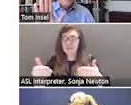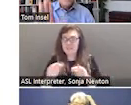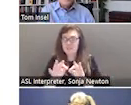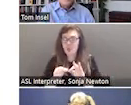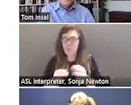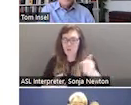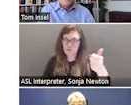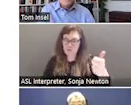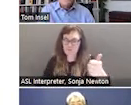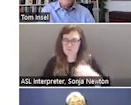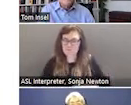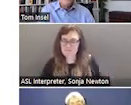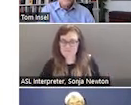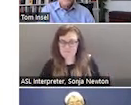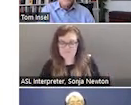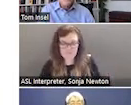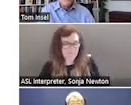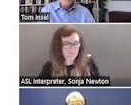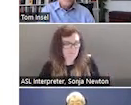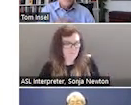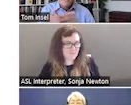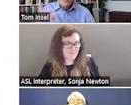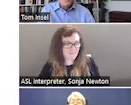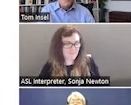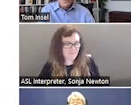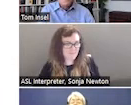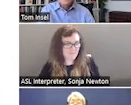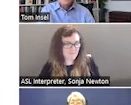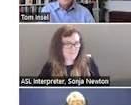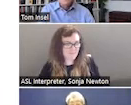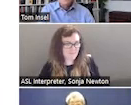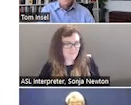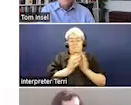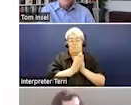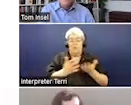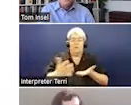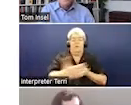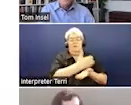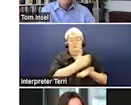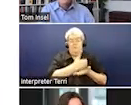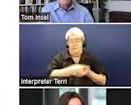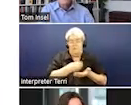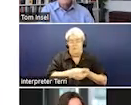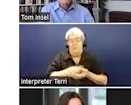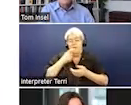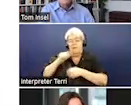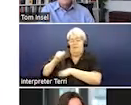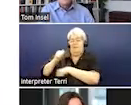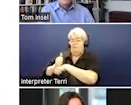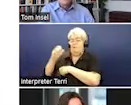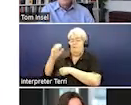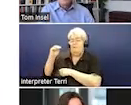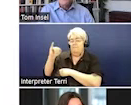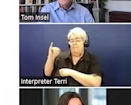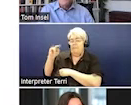Just is the book, but mostly the book was, all the proceeds went to create this nonprofit Mindsight News. And I